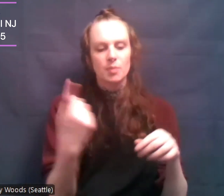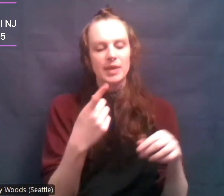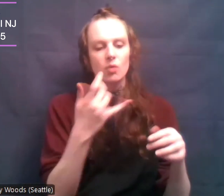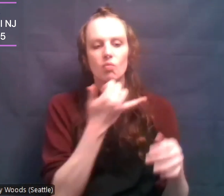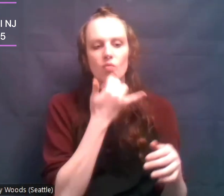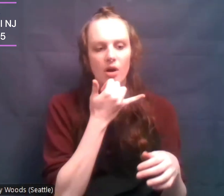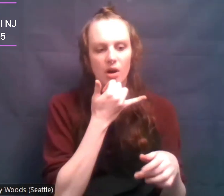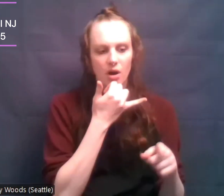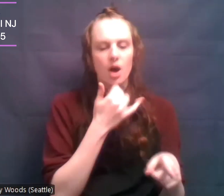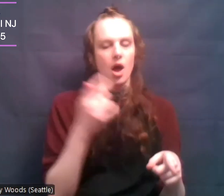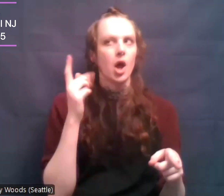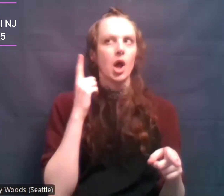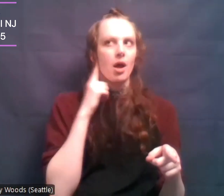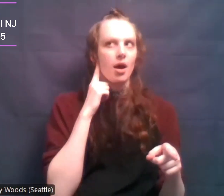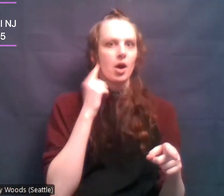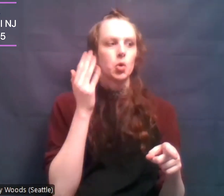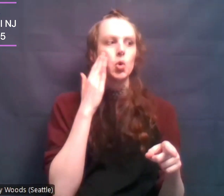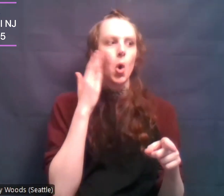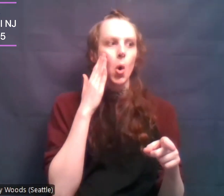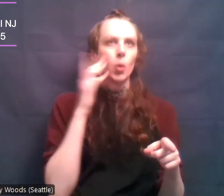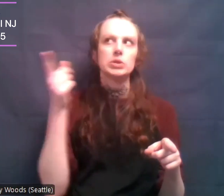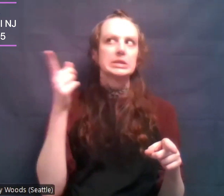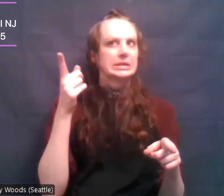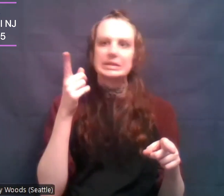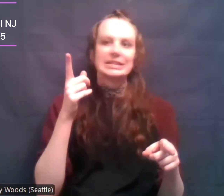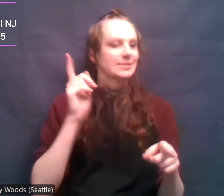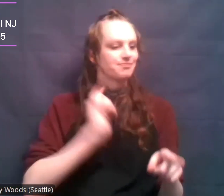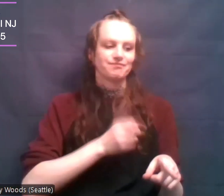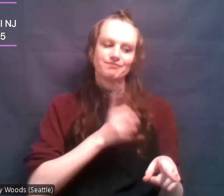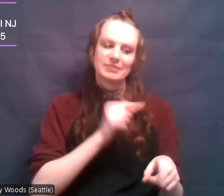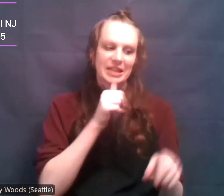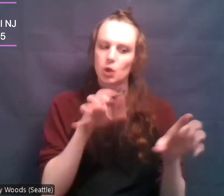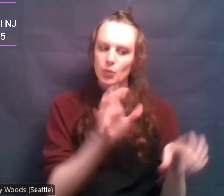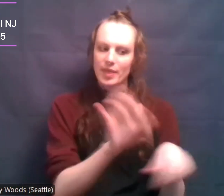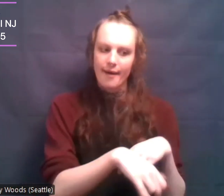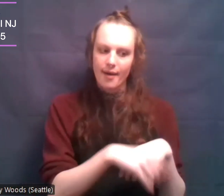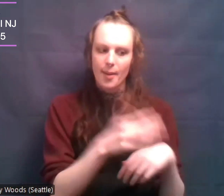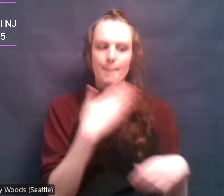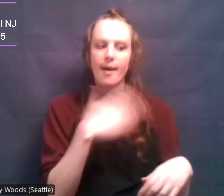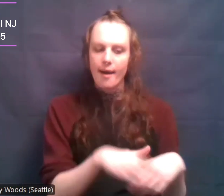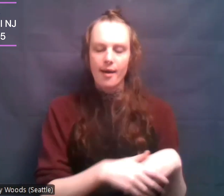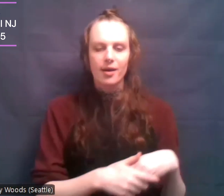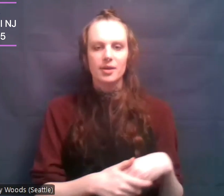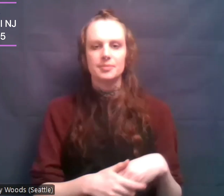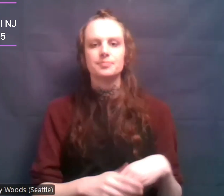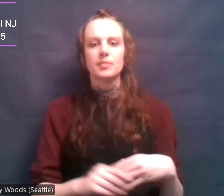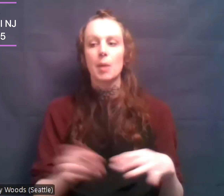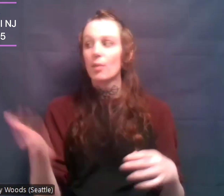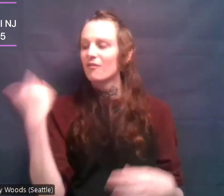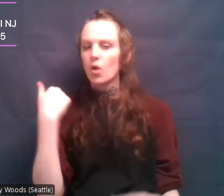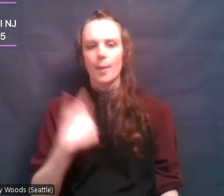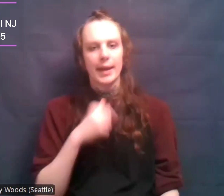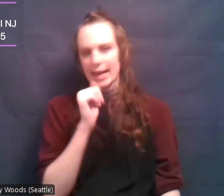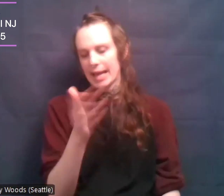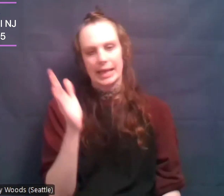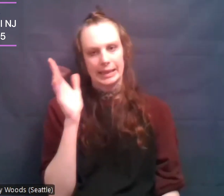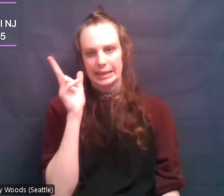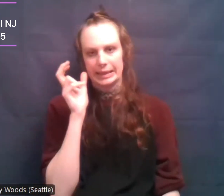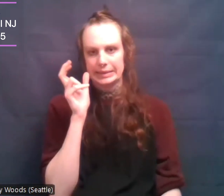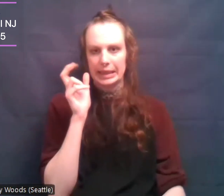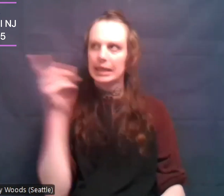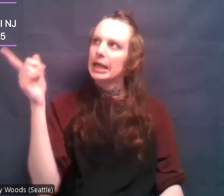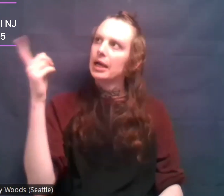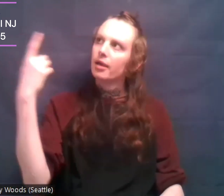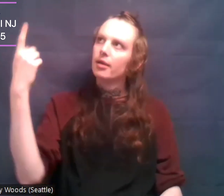I used to not listen to that at all. I used to just be like, well, it's like when they say like put warning signs on